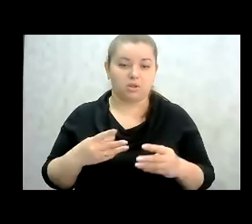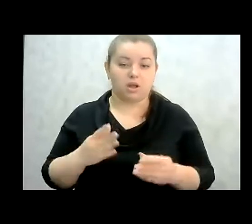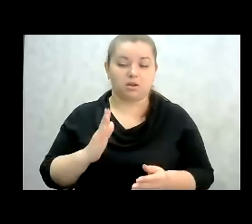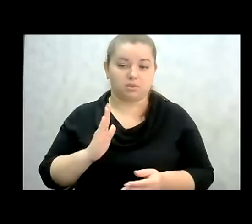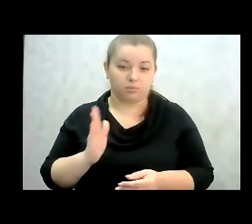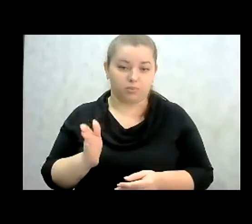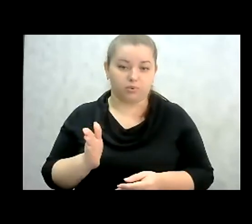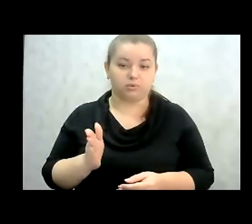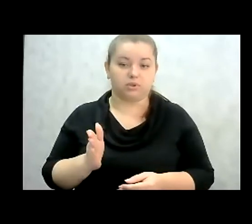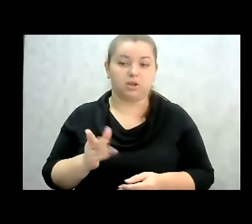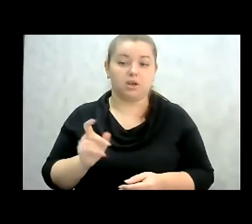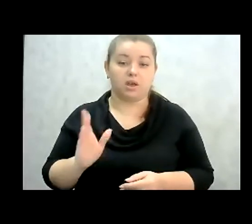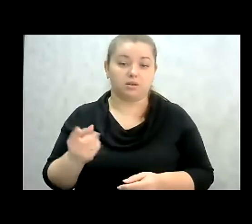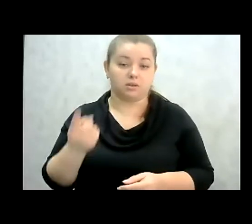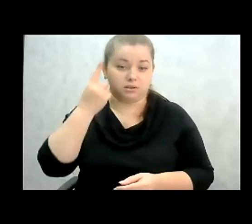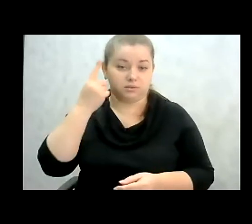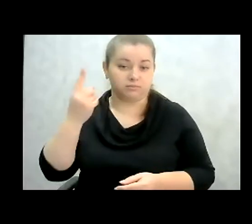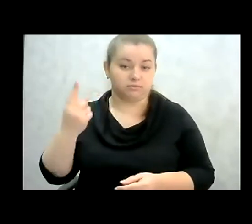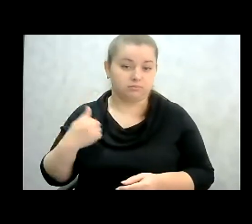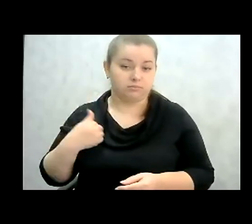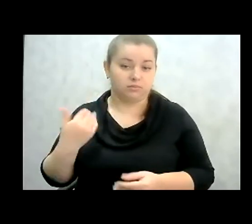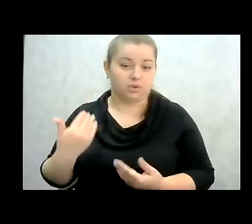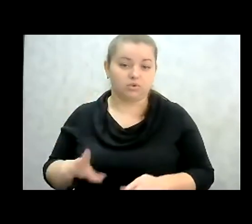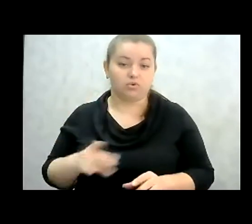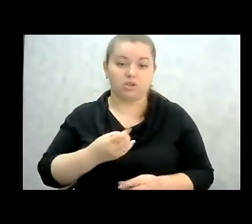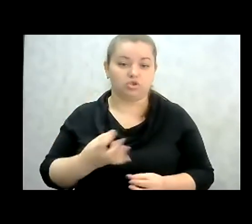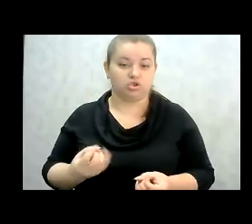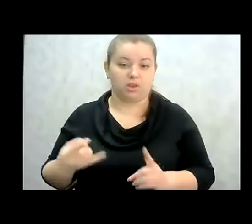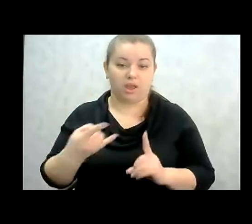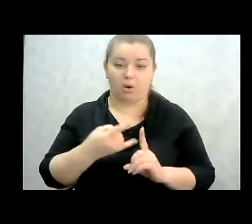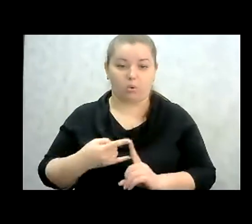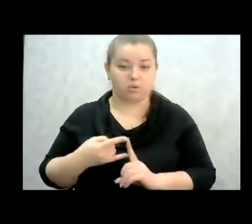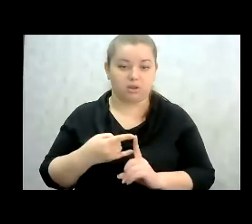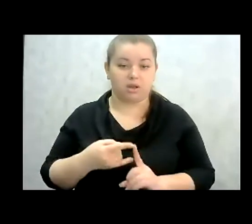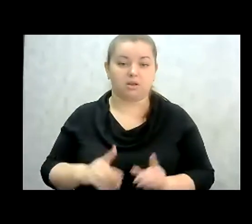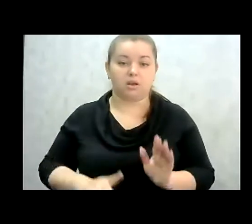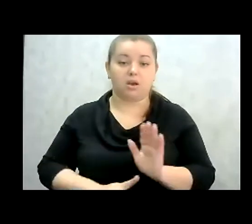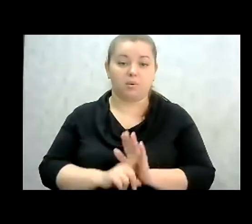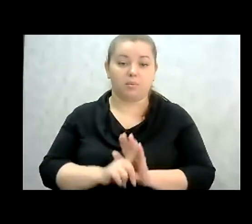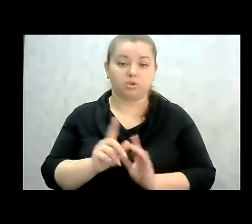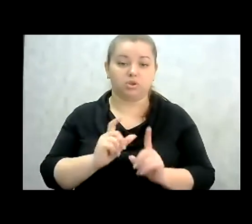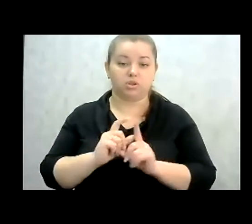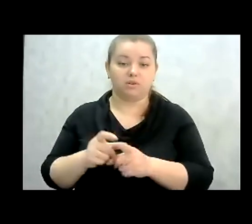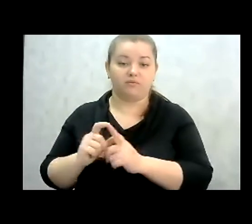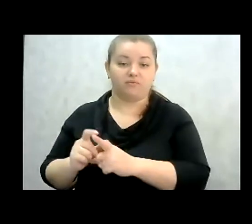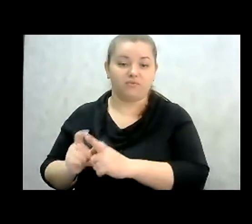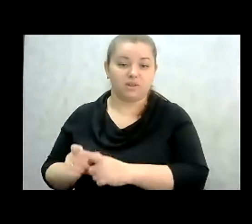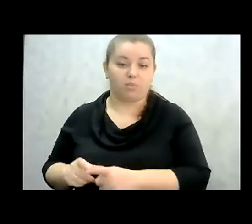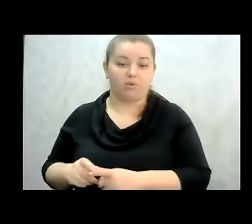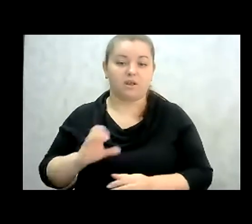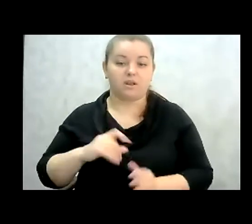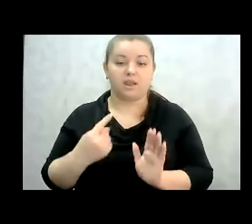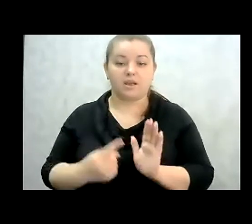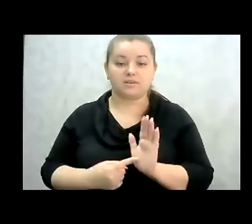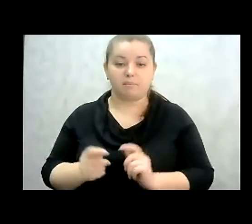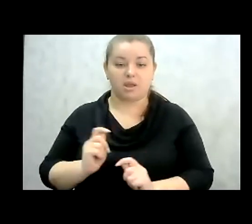start the questions that we have got. There are already questions in the chat function. I have two questions,